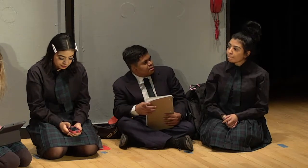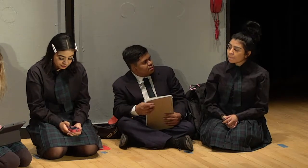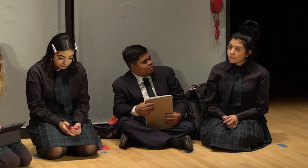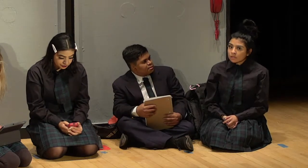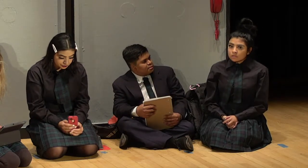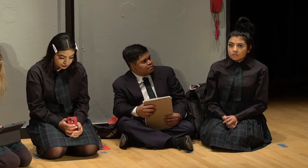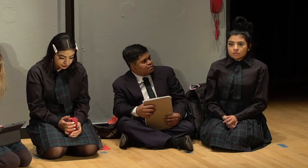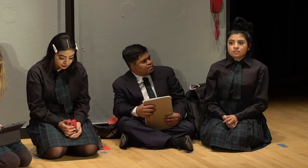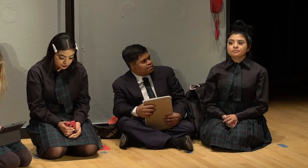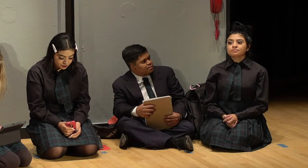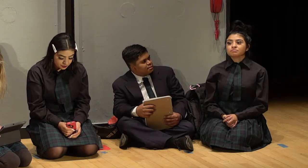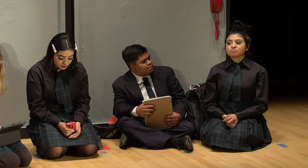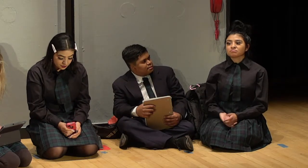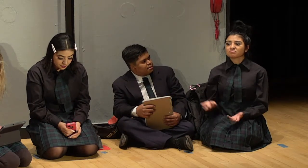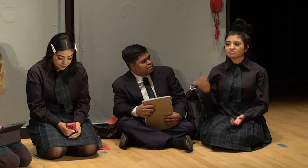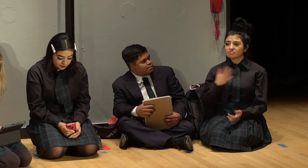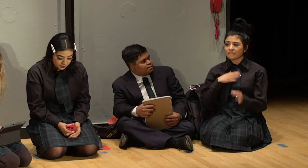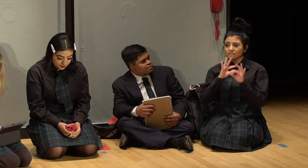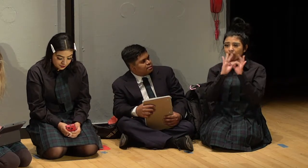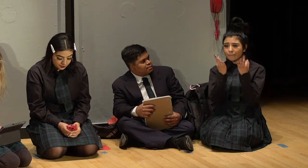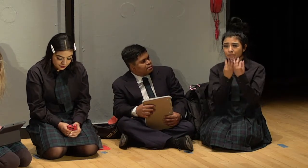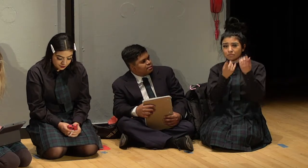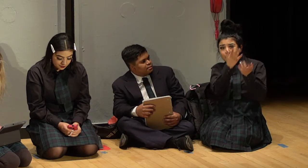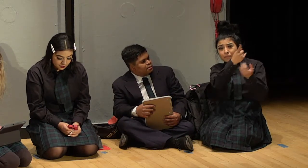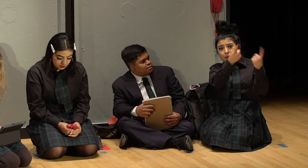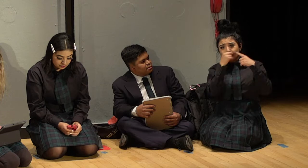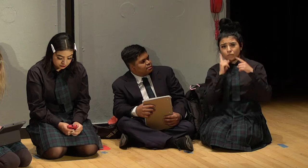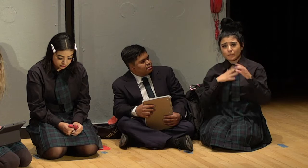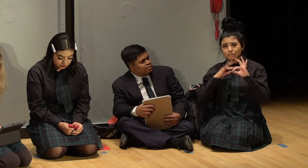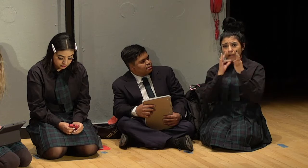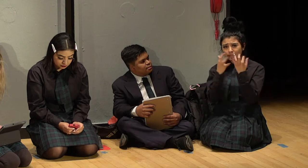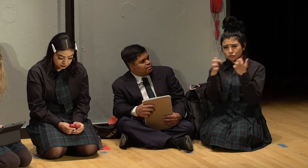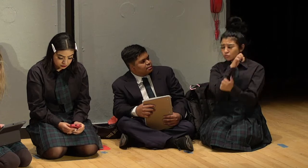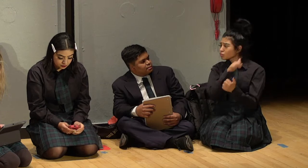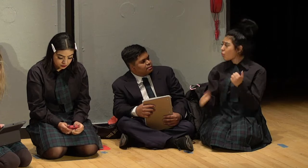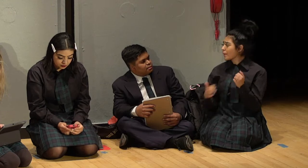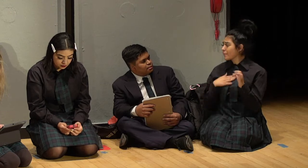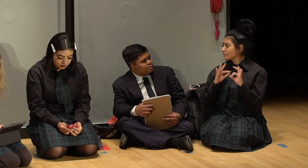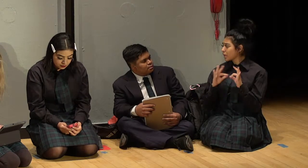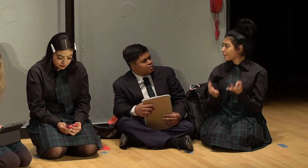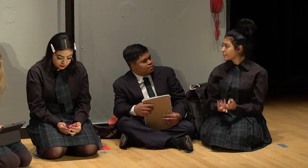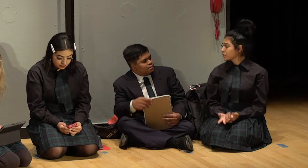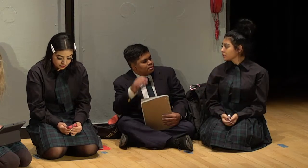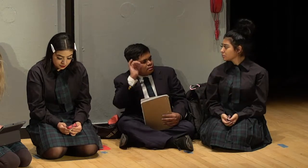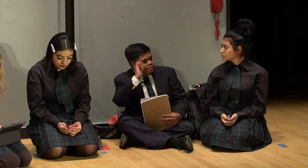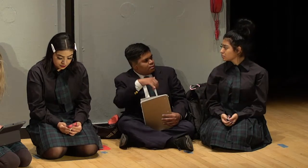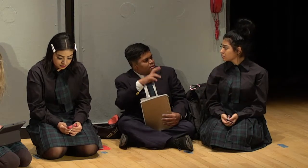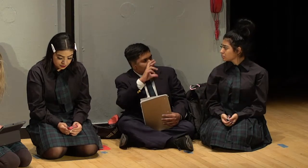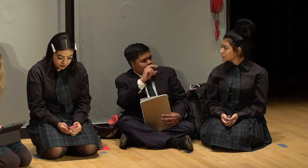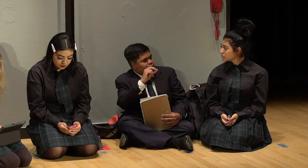to the office? What? I feel like you would get it. I'm thinking they're going to come to destroy my